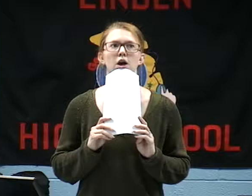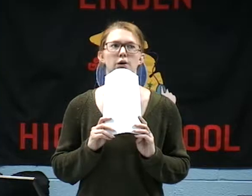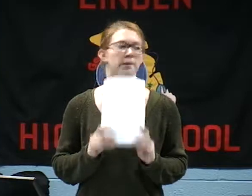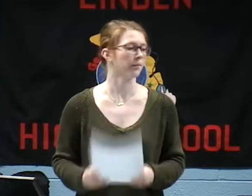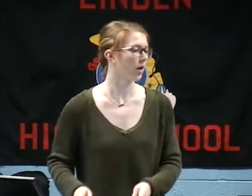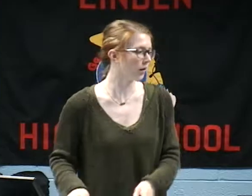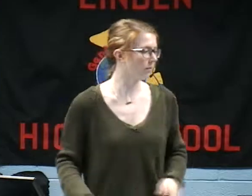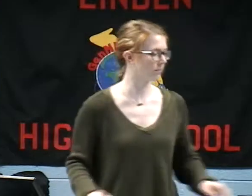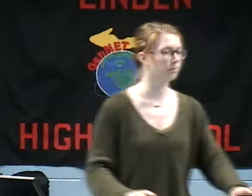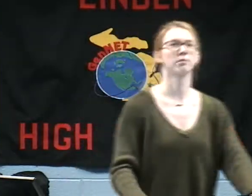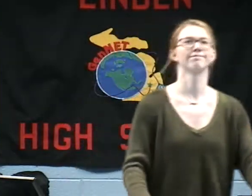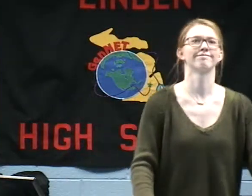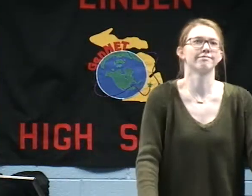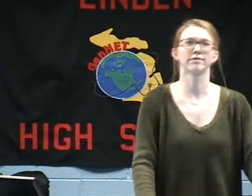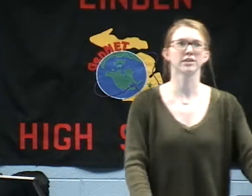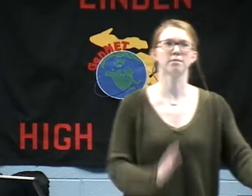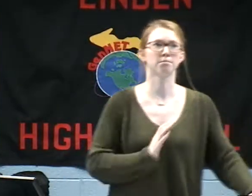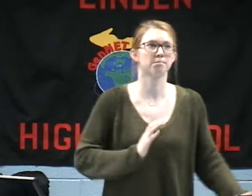Okay. Okay. That's fine.